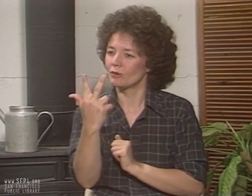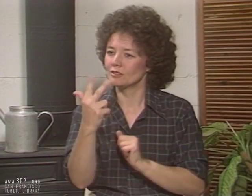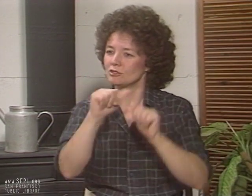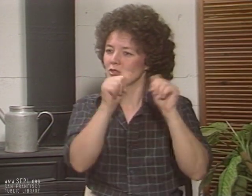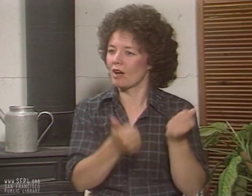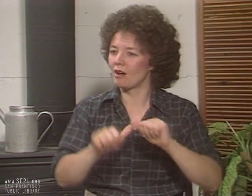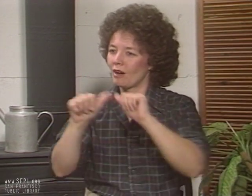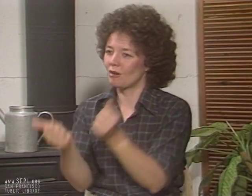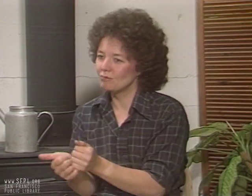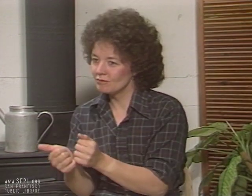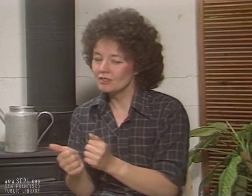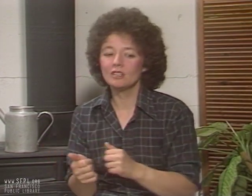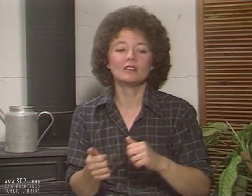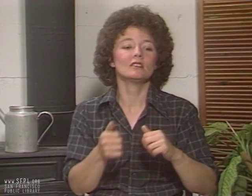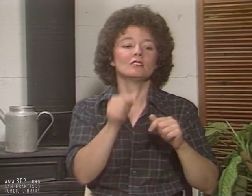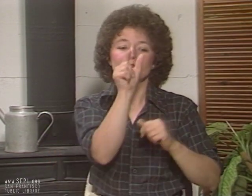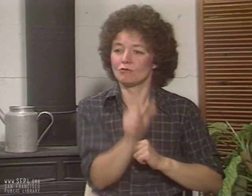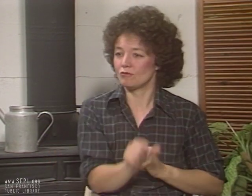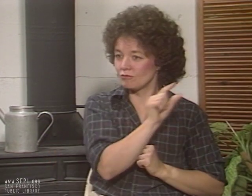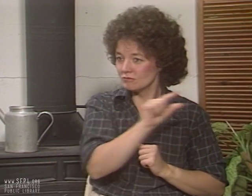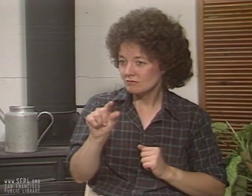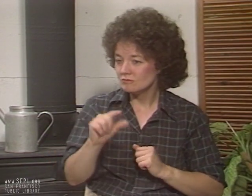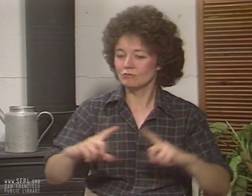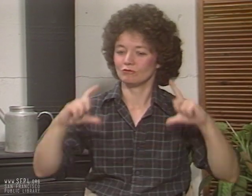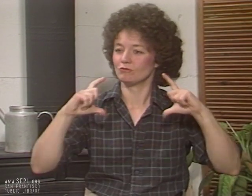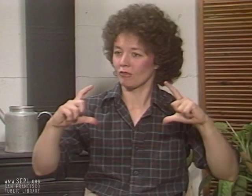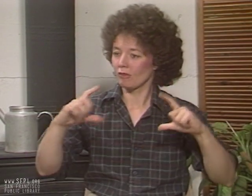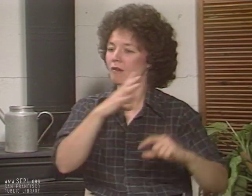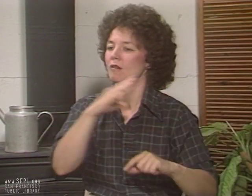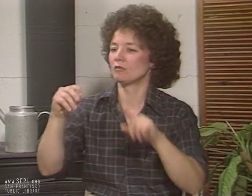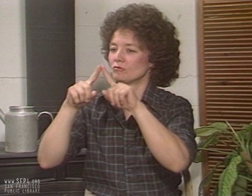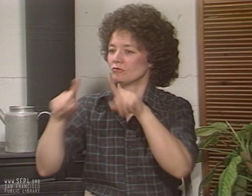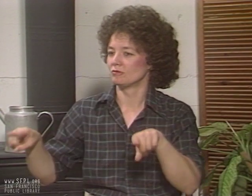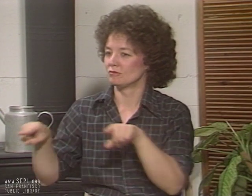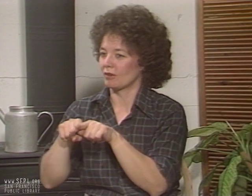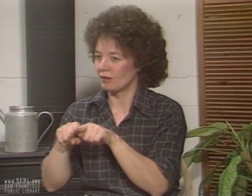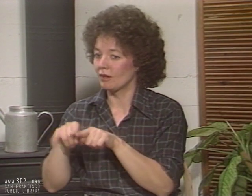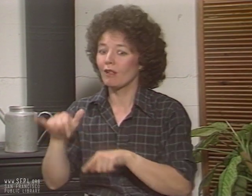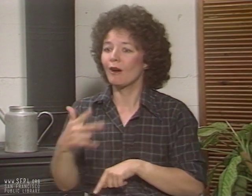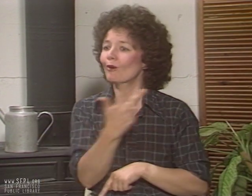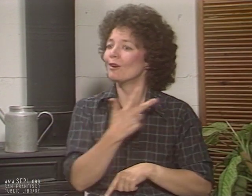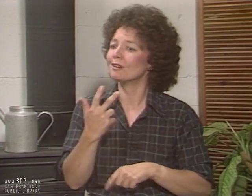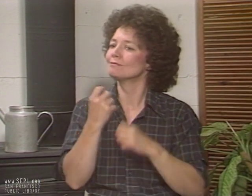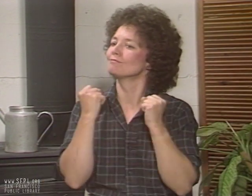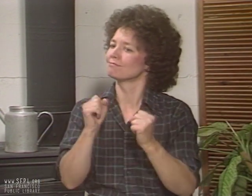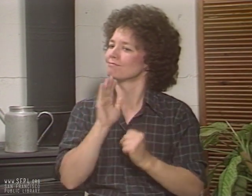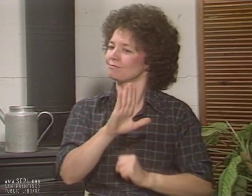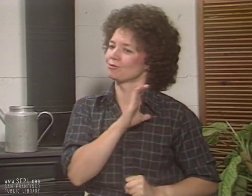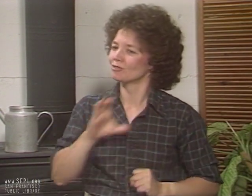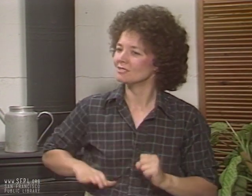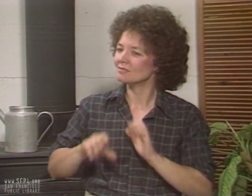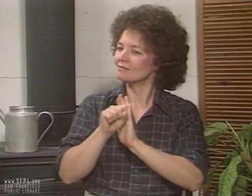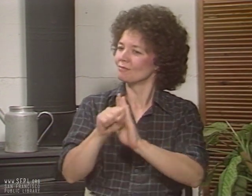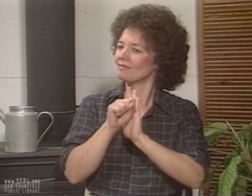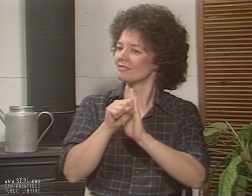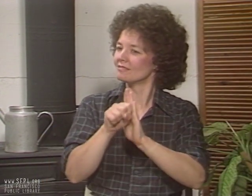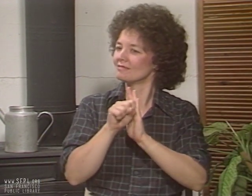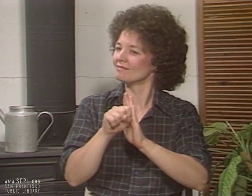in Christianity: the cross, the circle, and the triangle, to symbolize the meaning of marriage.